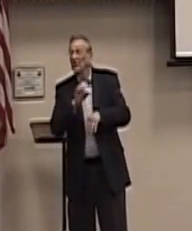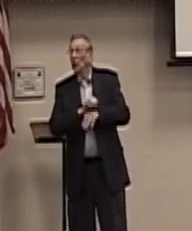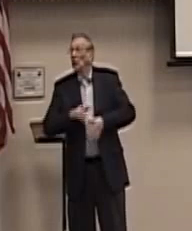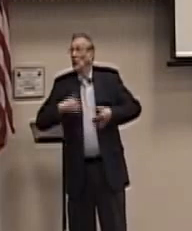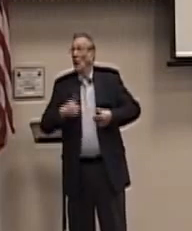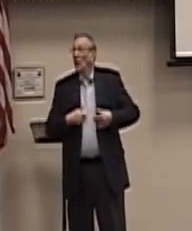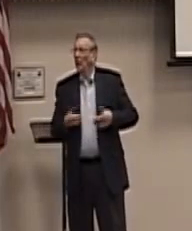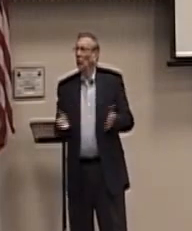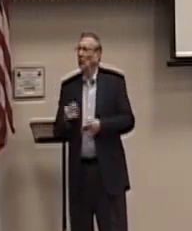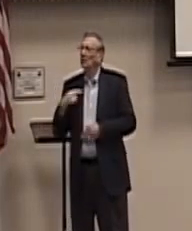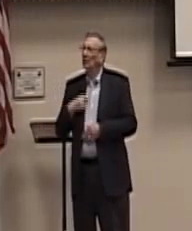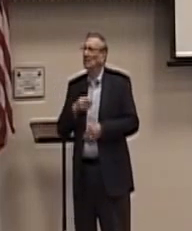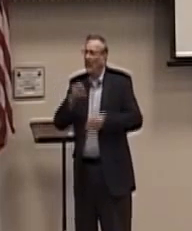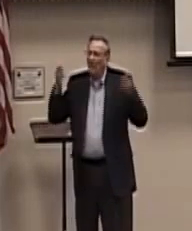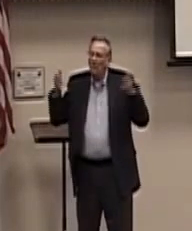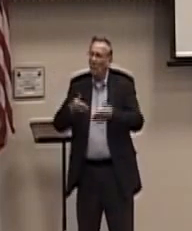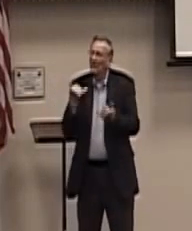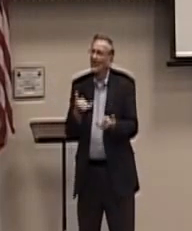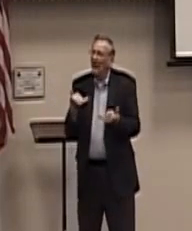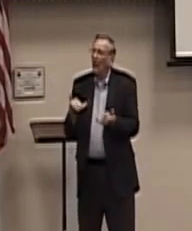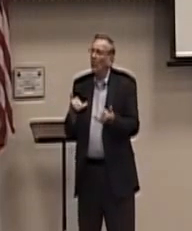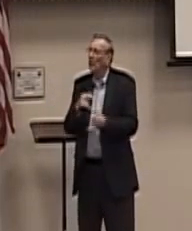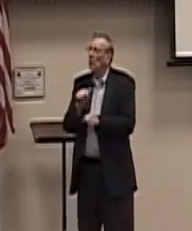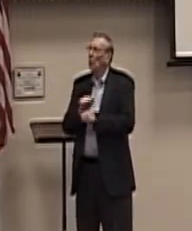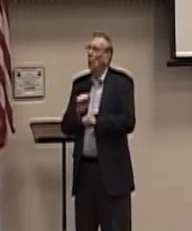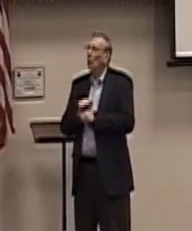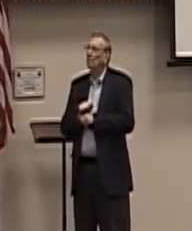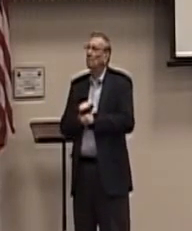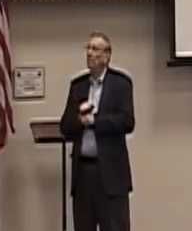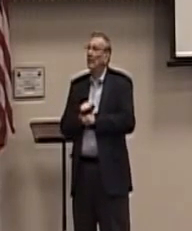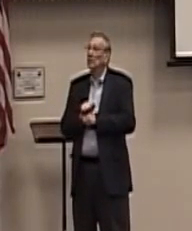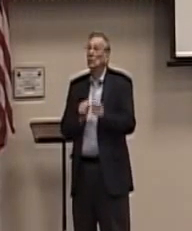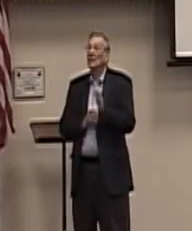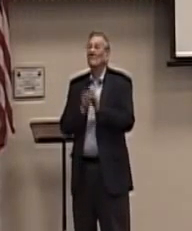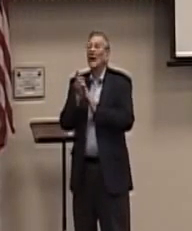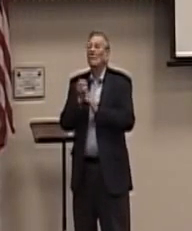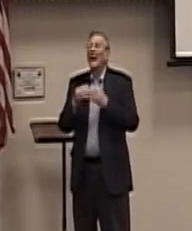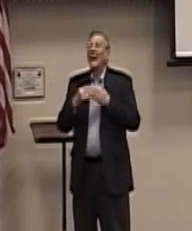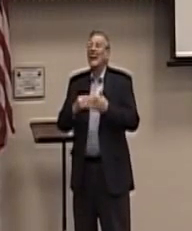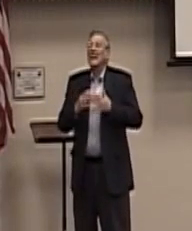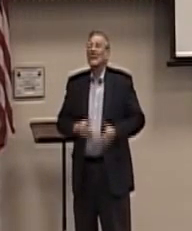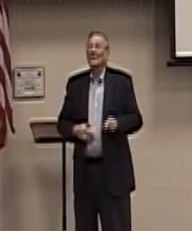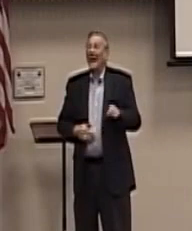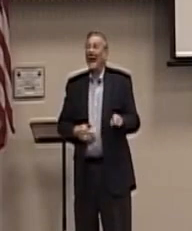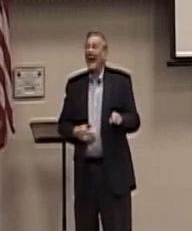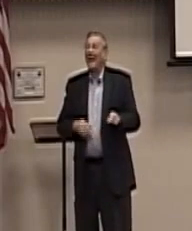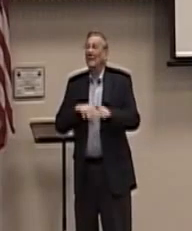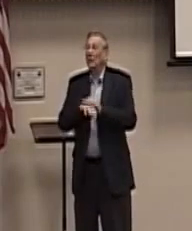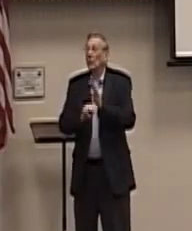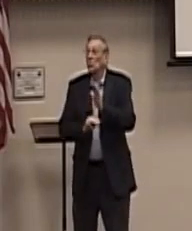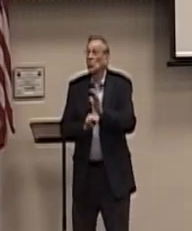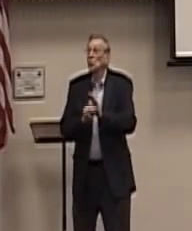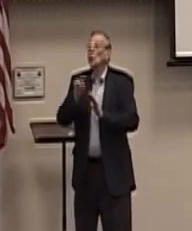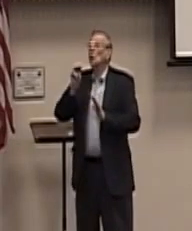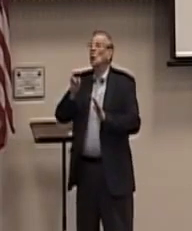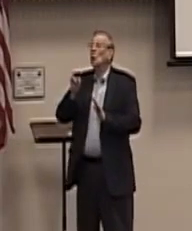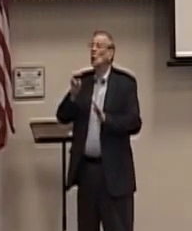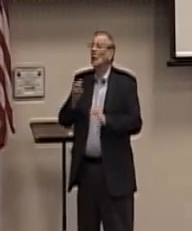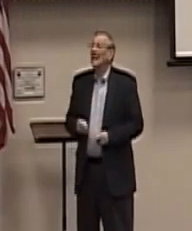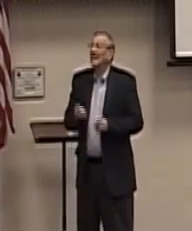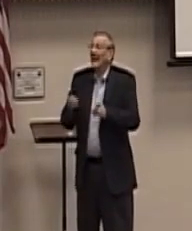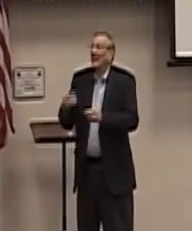us. Their main focus right now at this point in their work is to develop the leaders that they have and to mature,